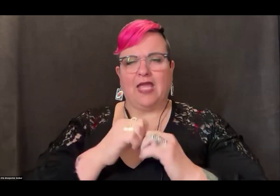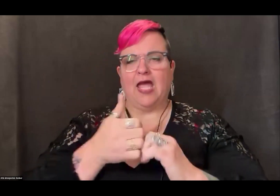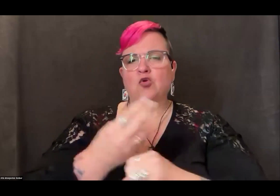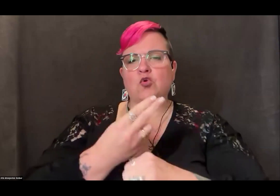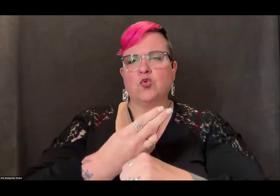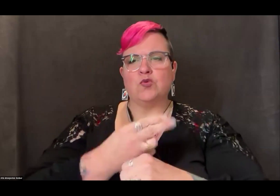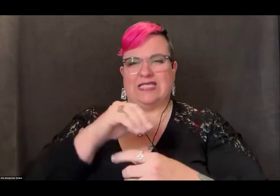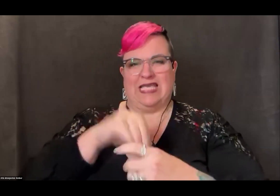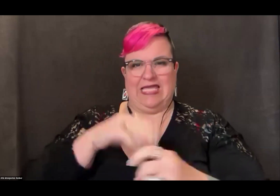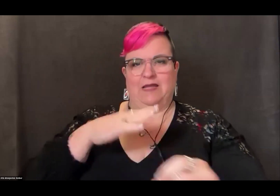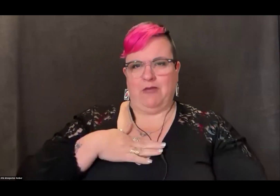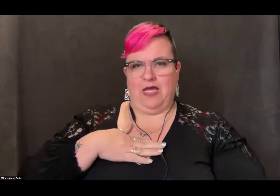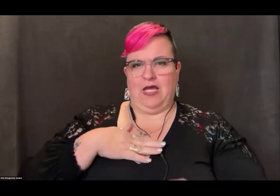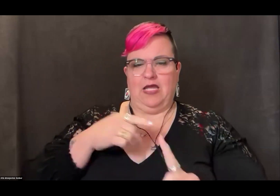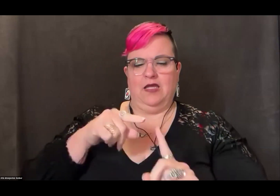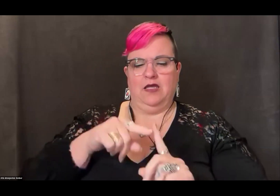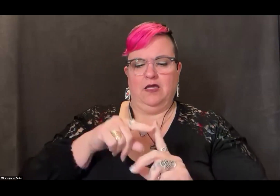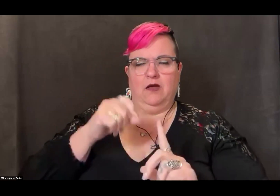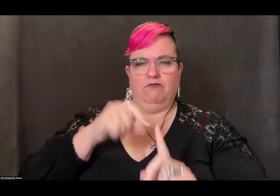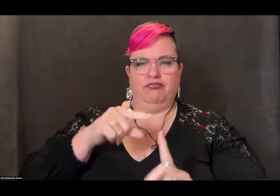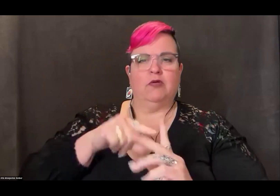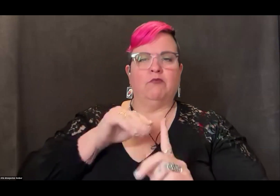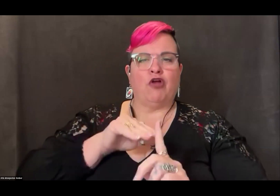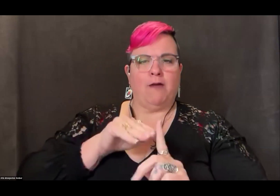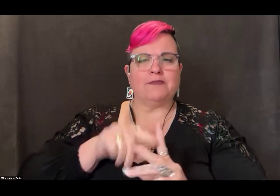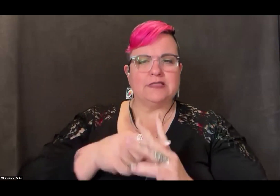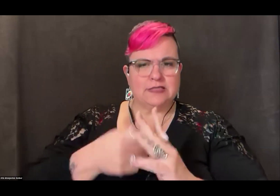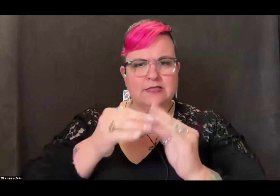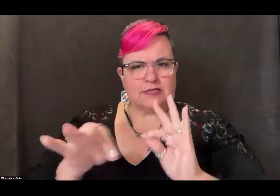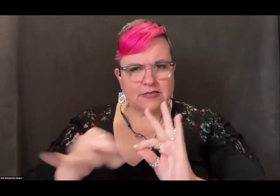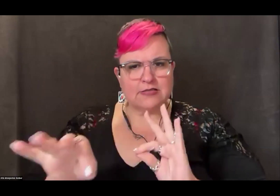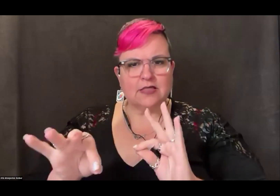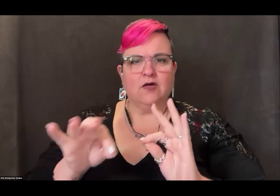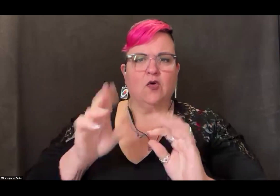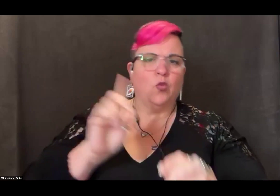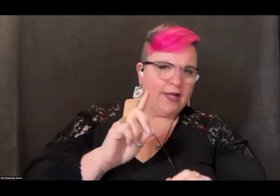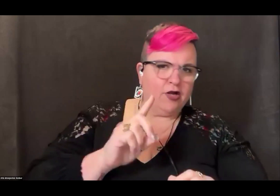use that in my prompts and where and why and how and what.